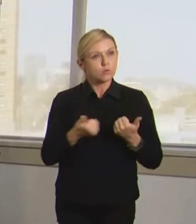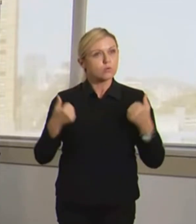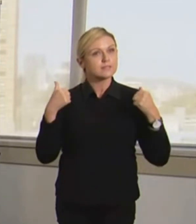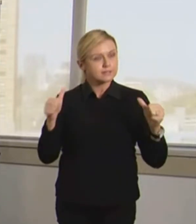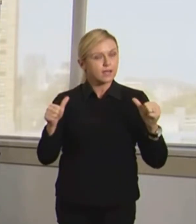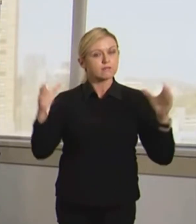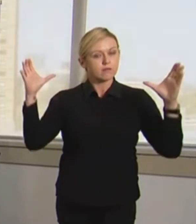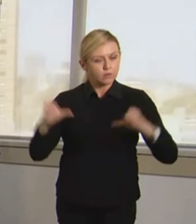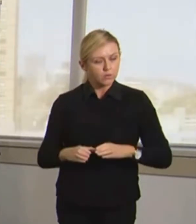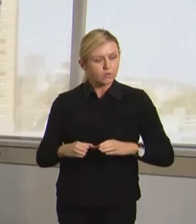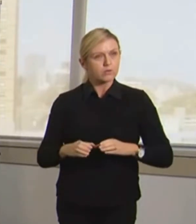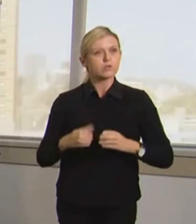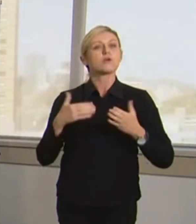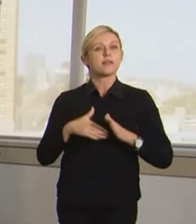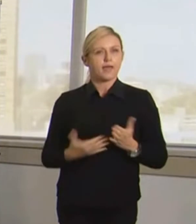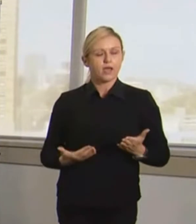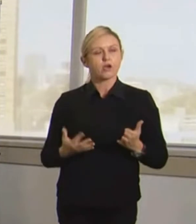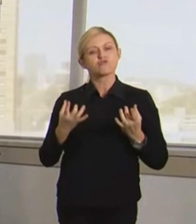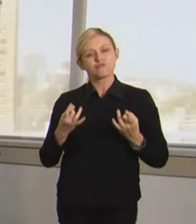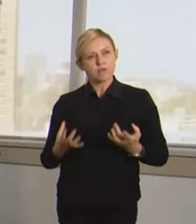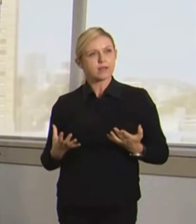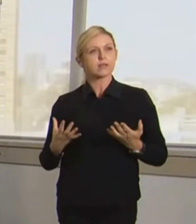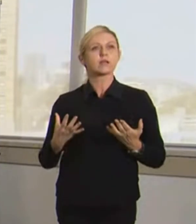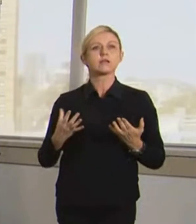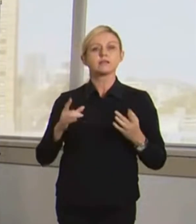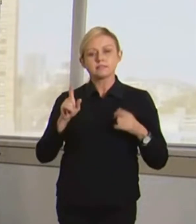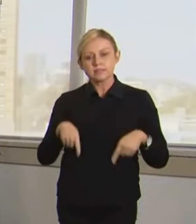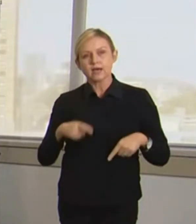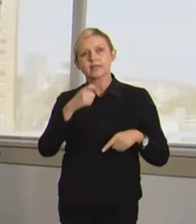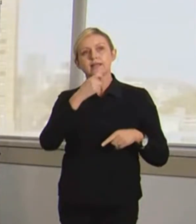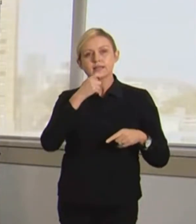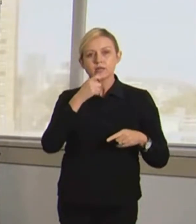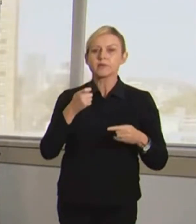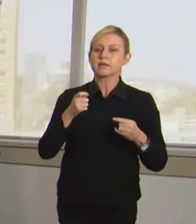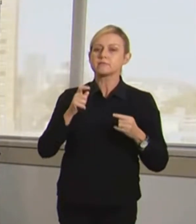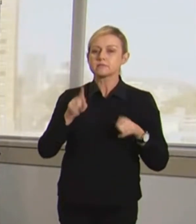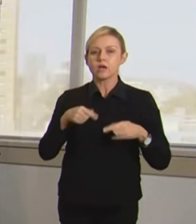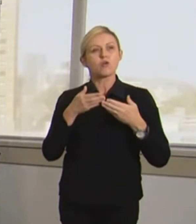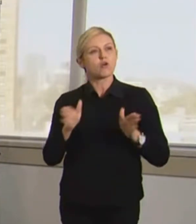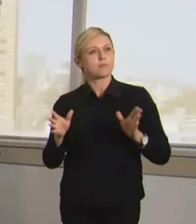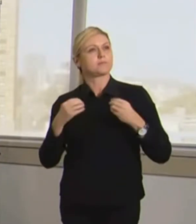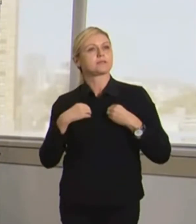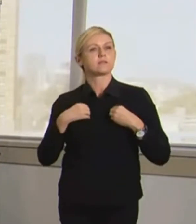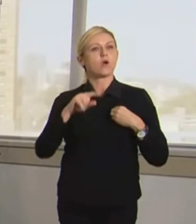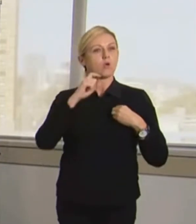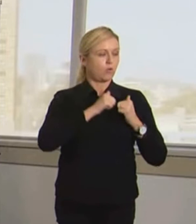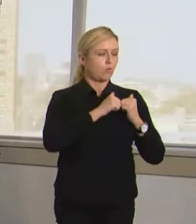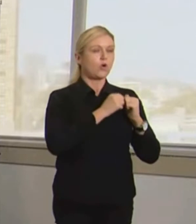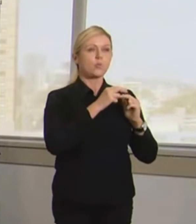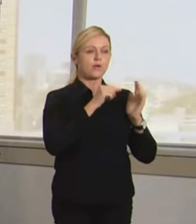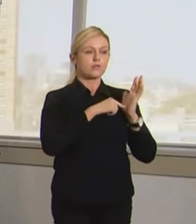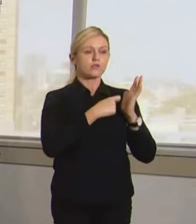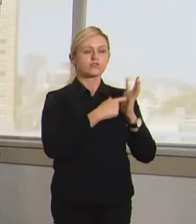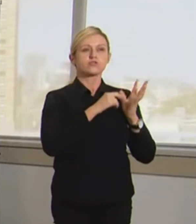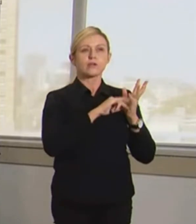is time for us to look at some of these ways that we can open up the economy more, and certainly I'll be working with the Treasurer and, of course, Premier